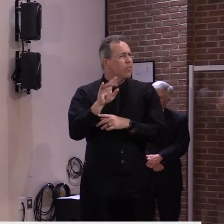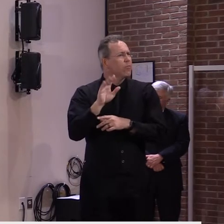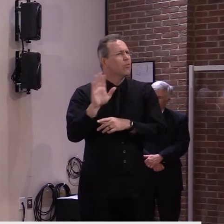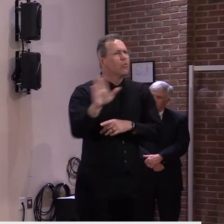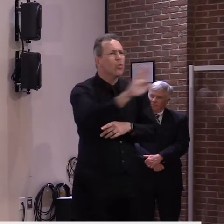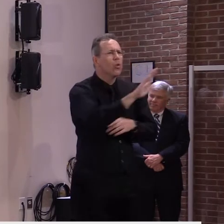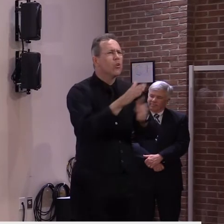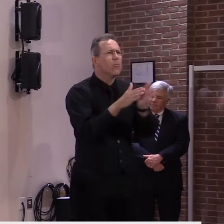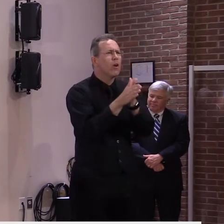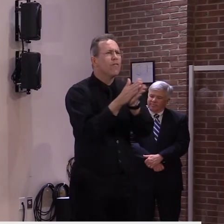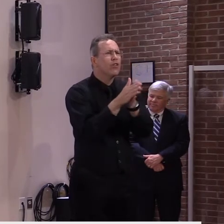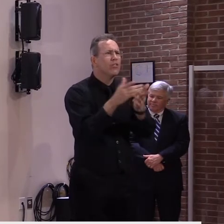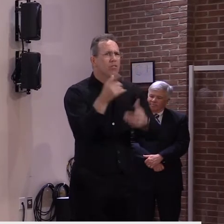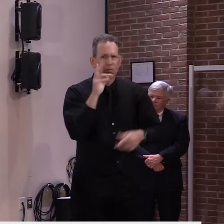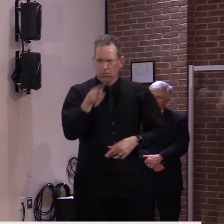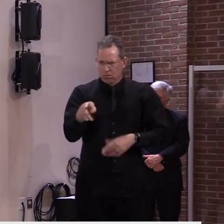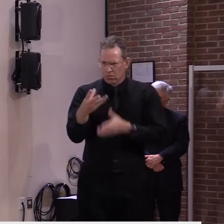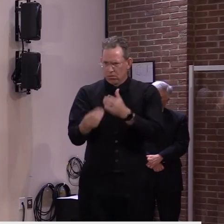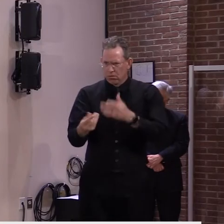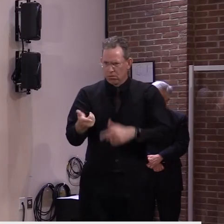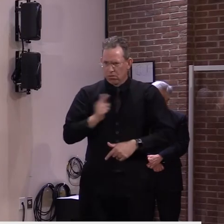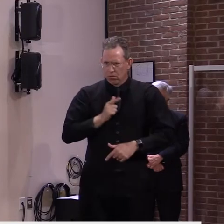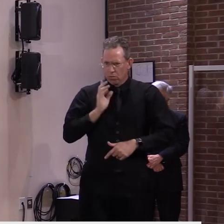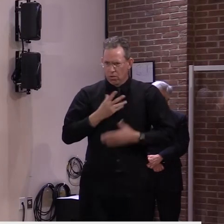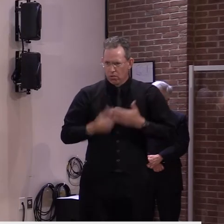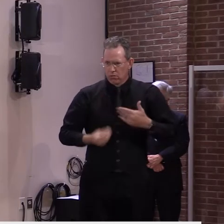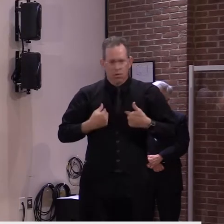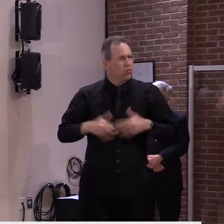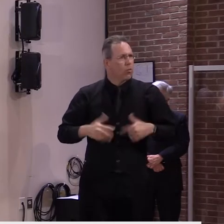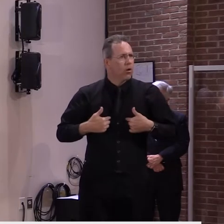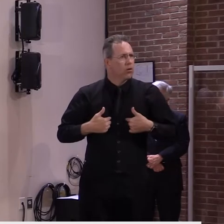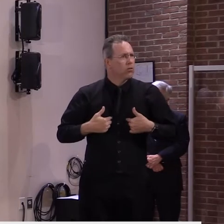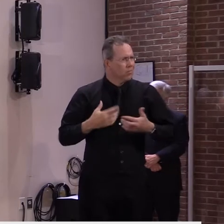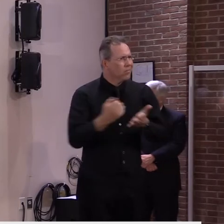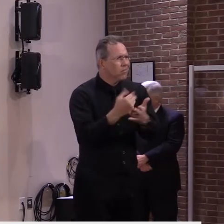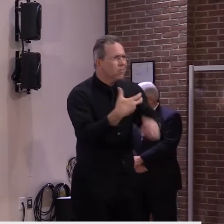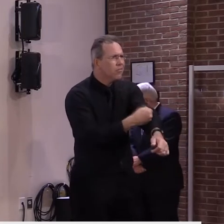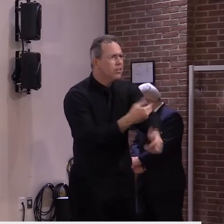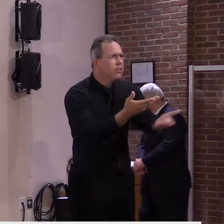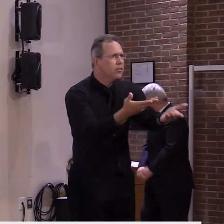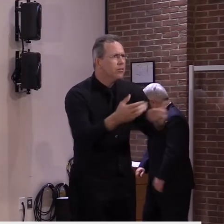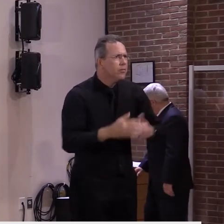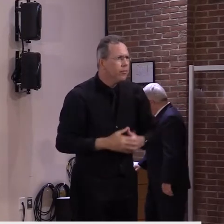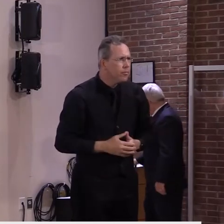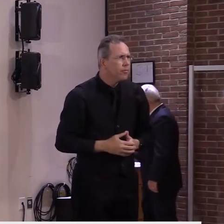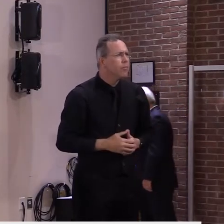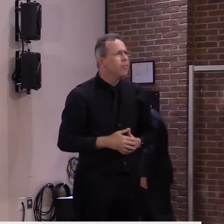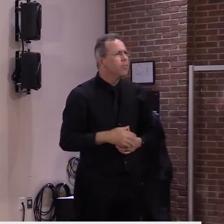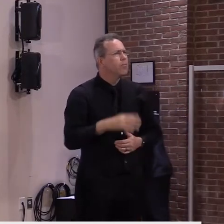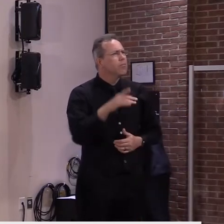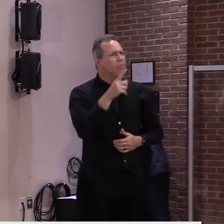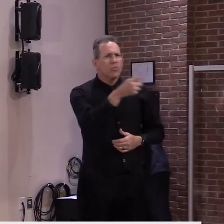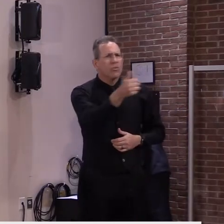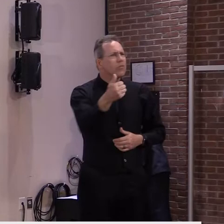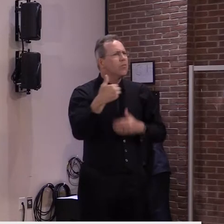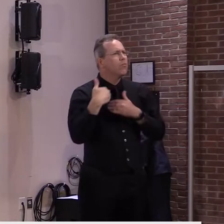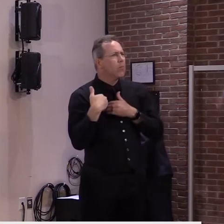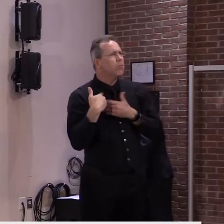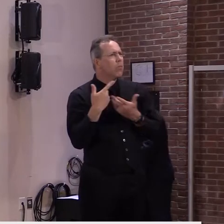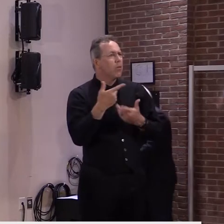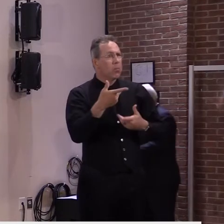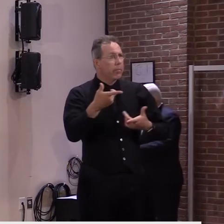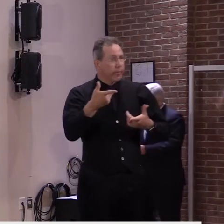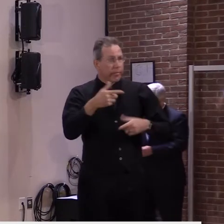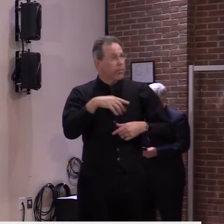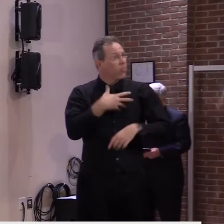want to protect yourself, there comes a point when it's self-responsibility. You know, we've had close to